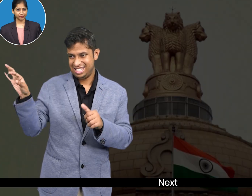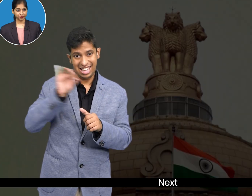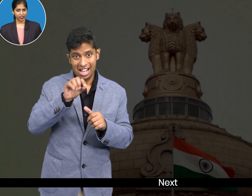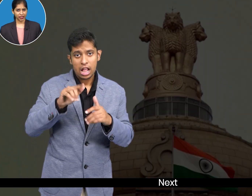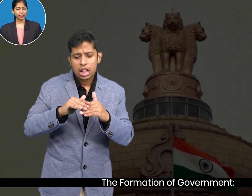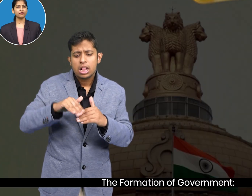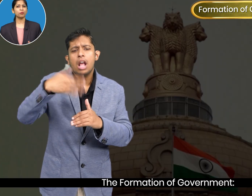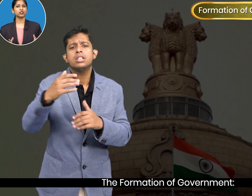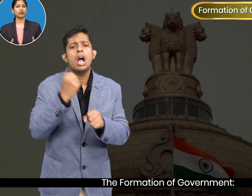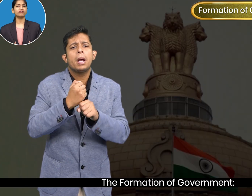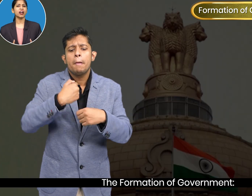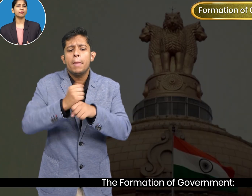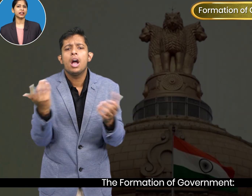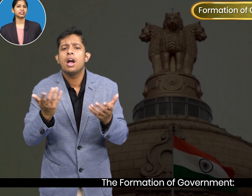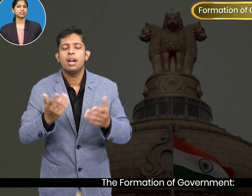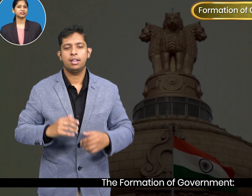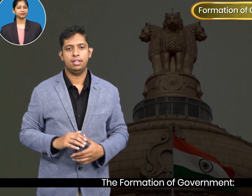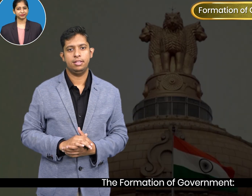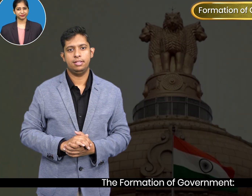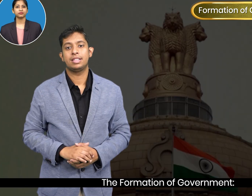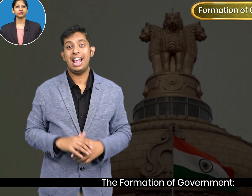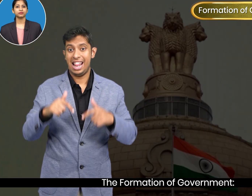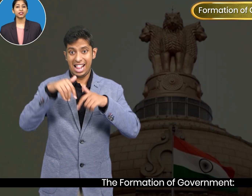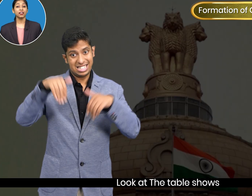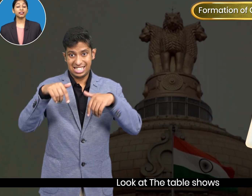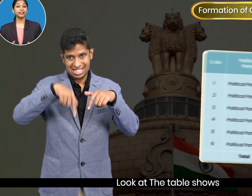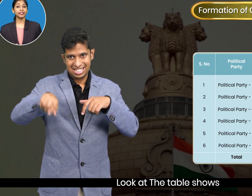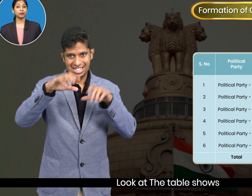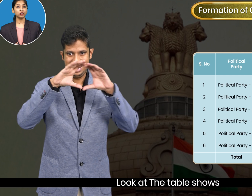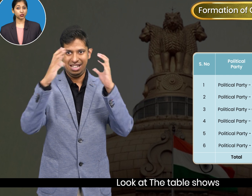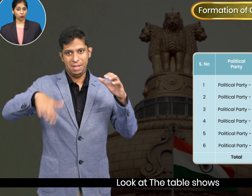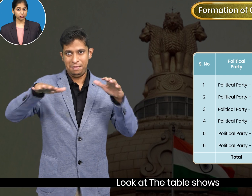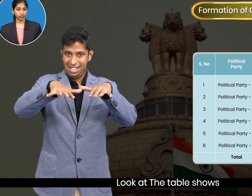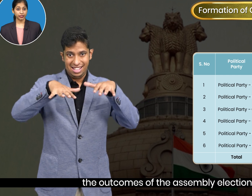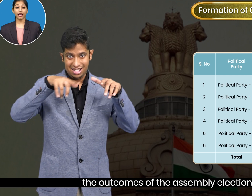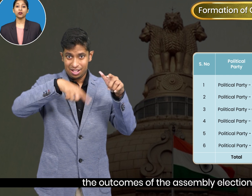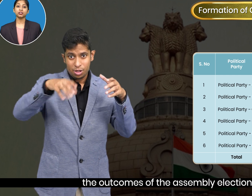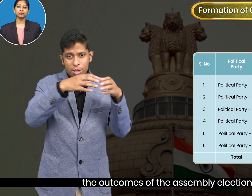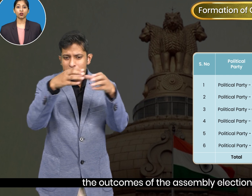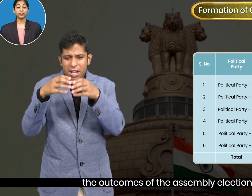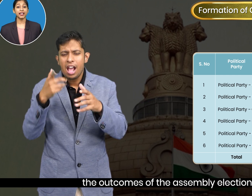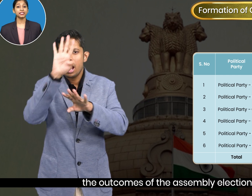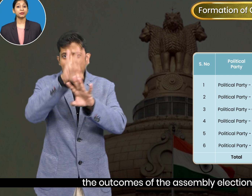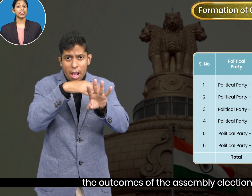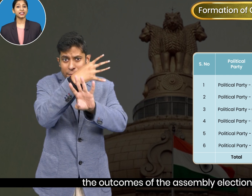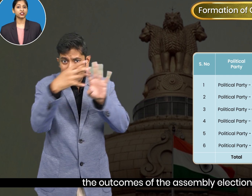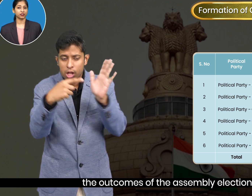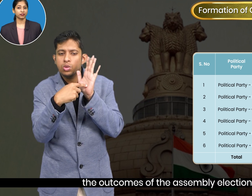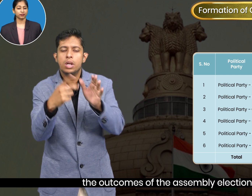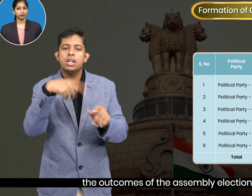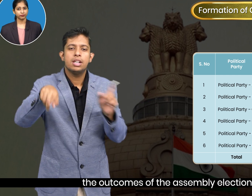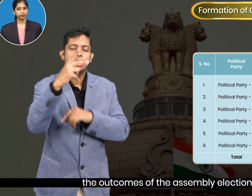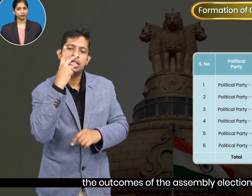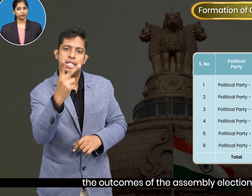Next, the formation of government. Look at the table shows the outcomes of the assembly